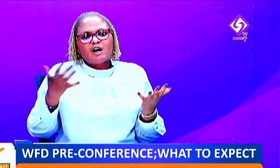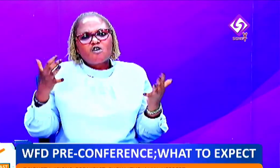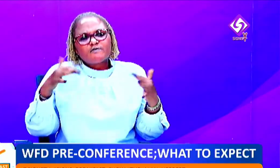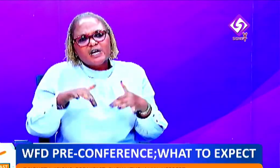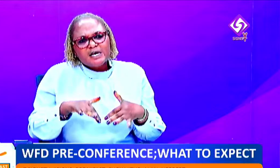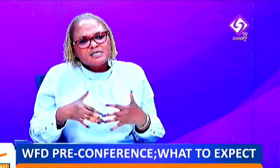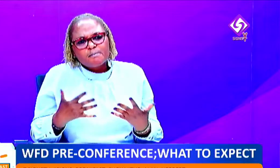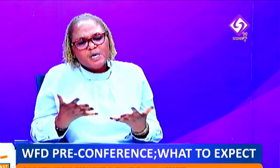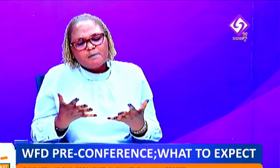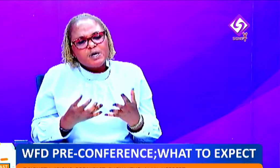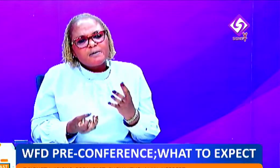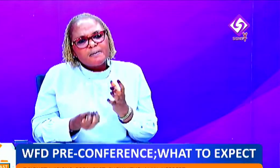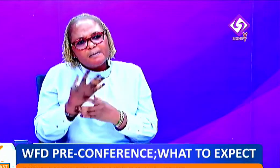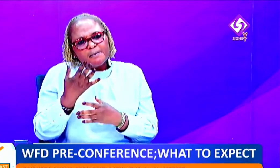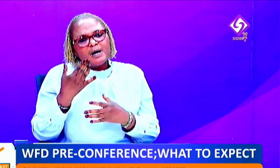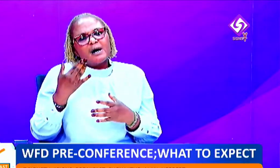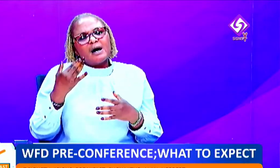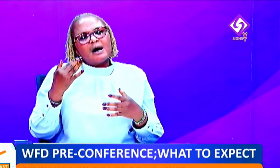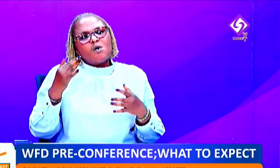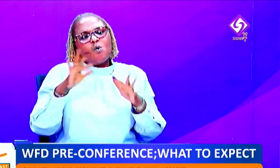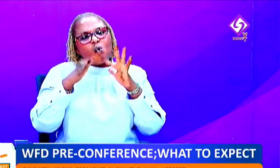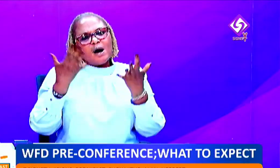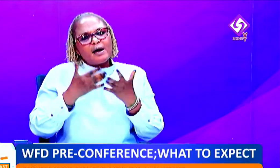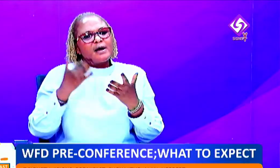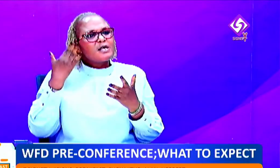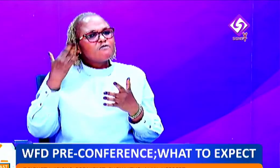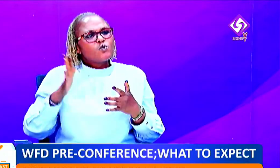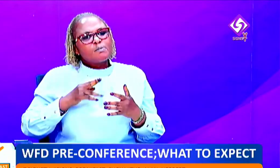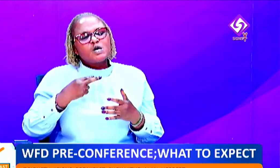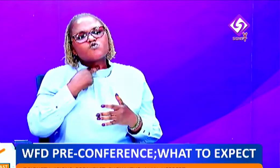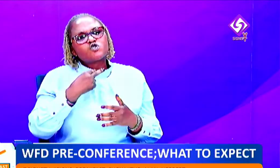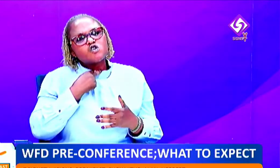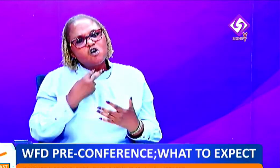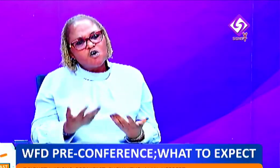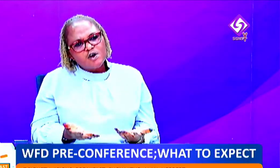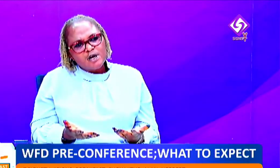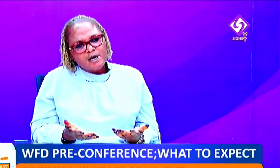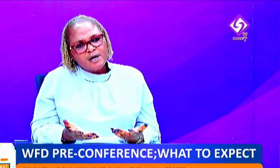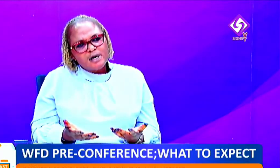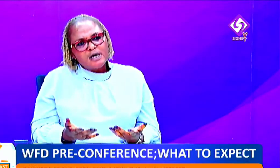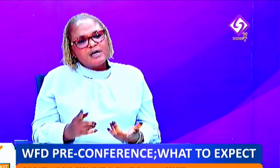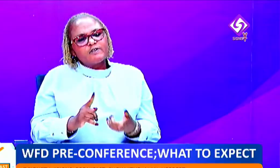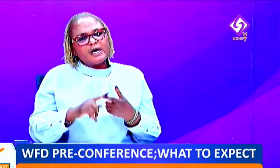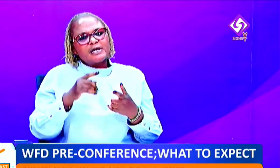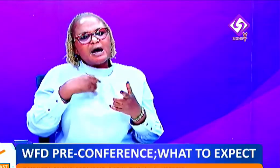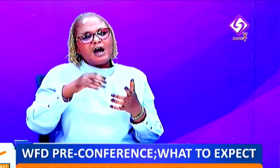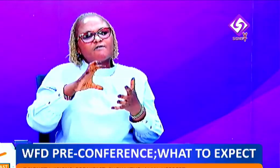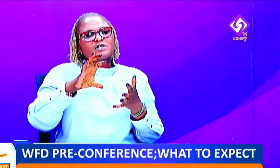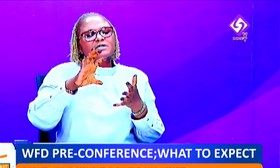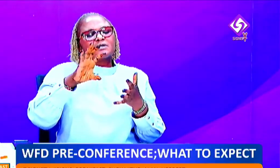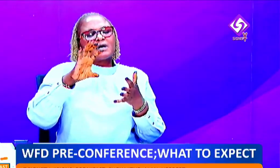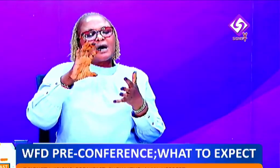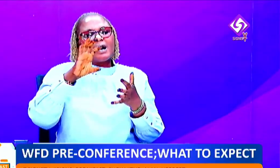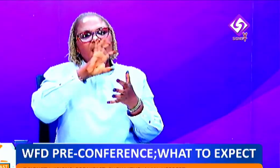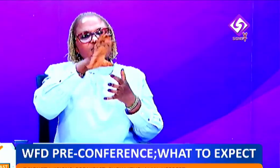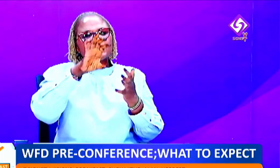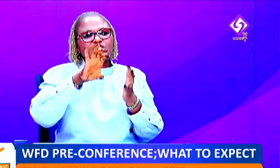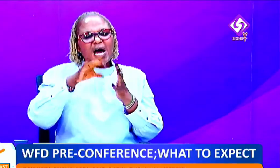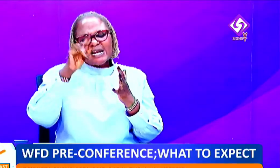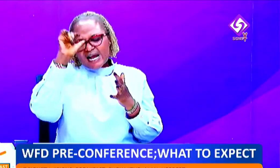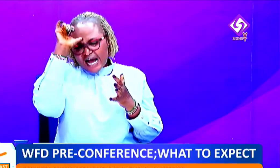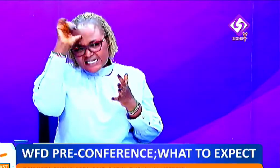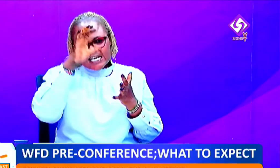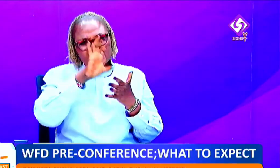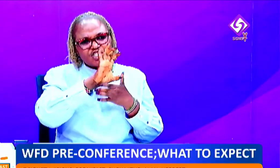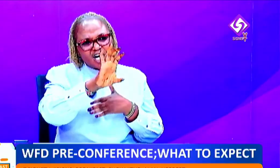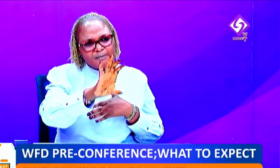where are the deaf women? And what can we do to amplify the voices of deaf women globally? How can we come together?